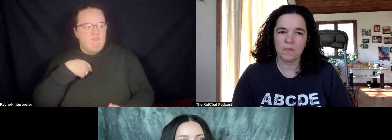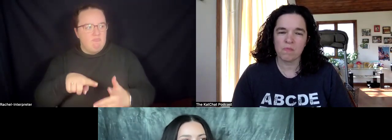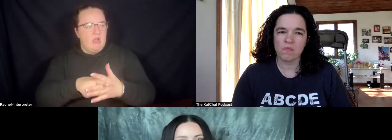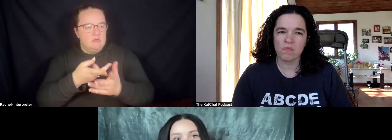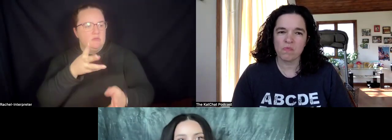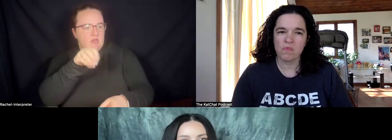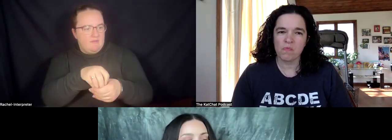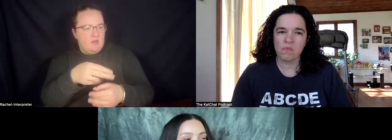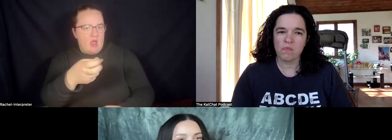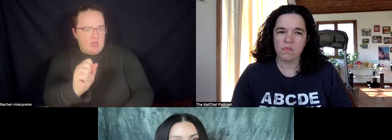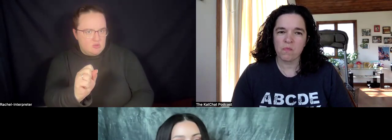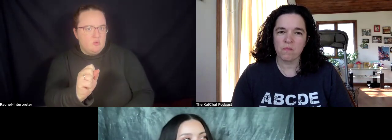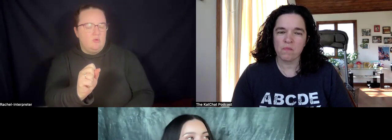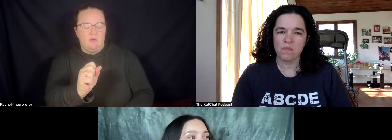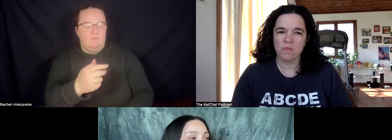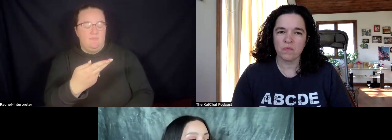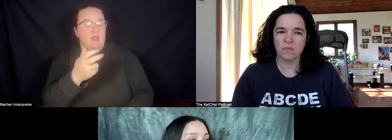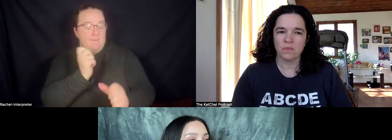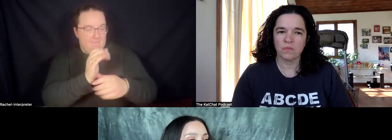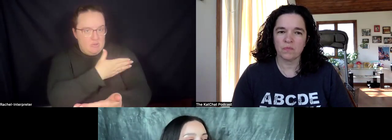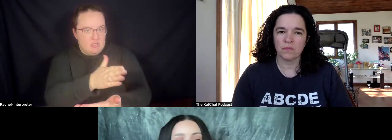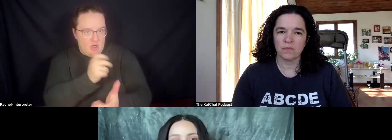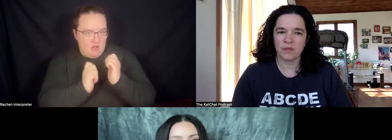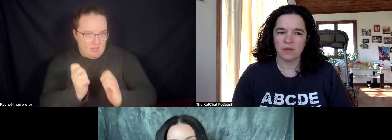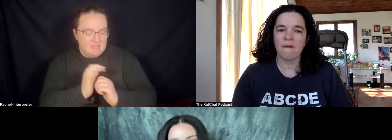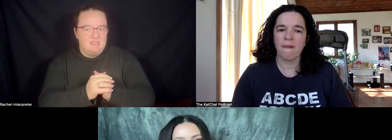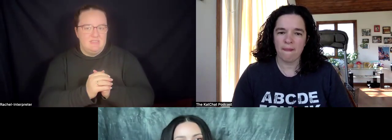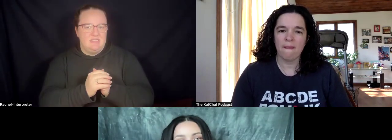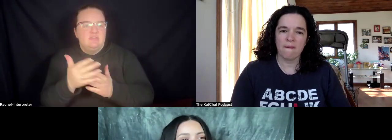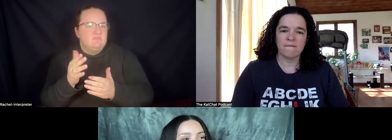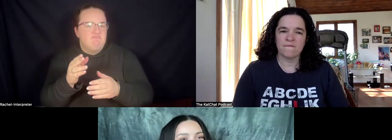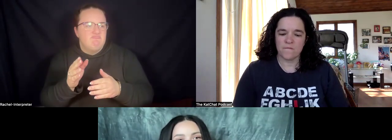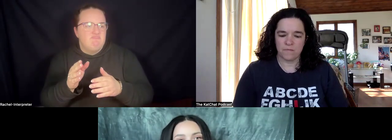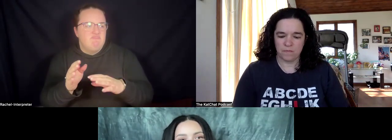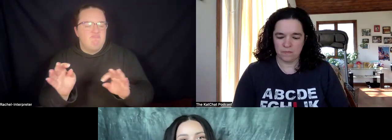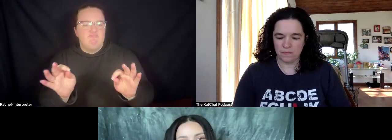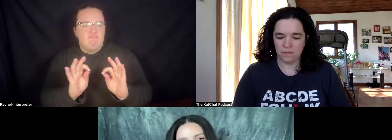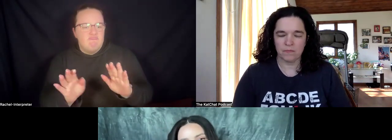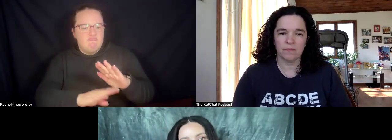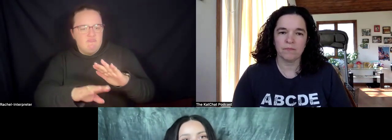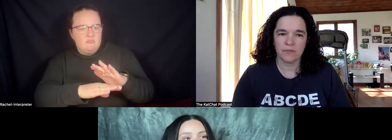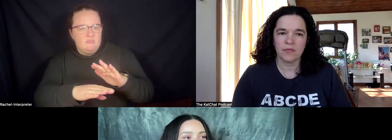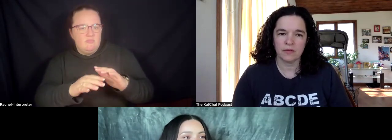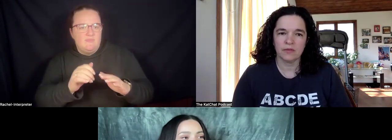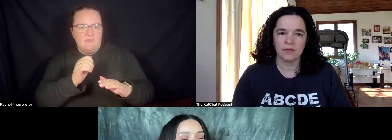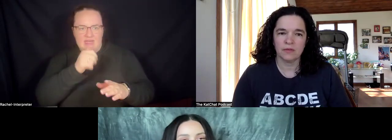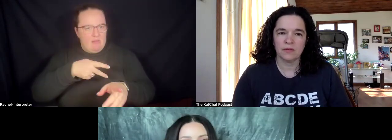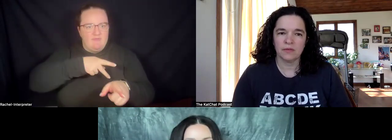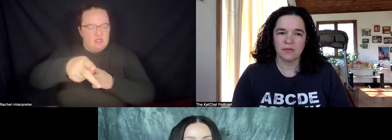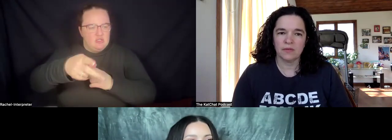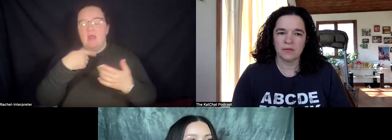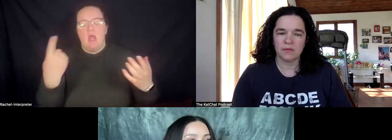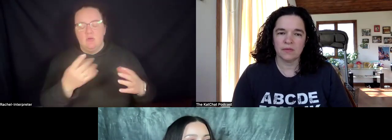from my curriculum, away from school. And just amateur theatre groups, but I was doing musicals, I was doing